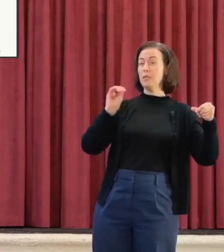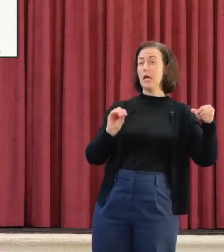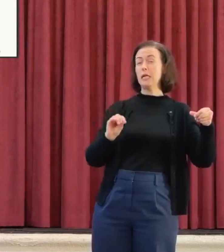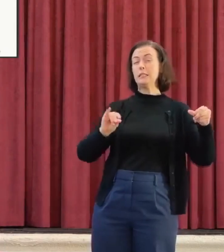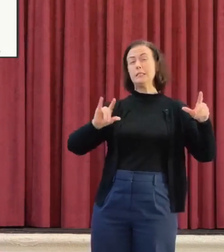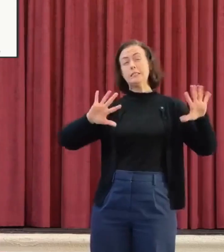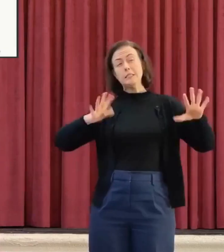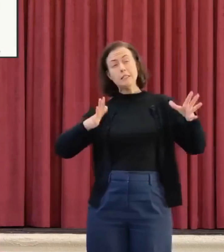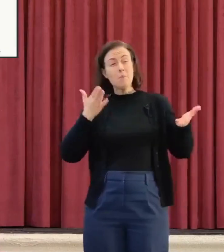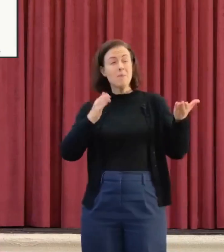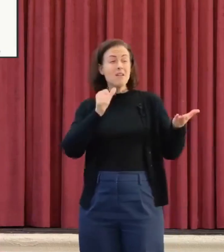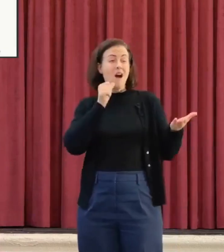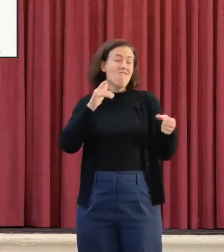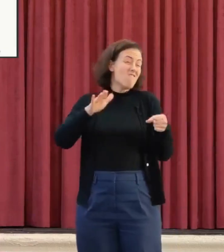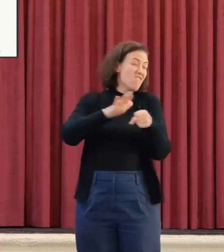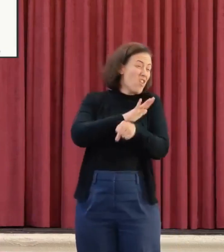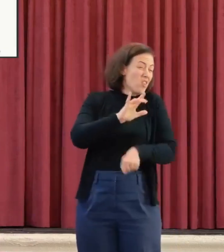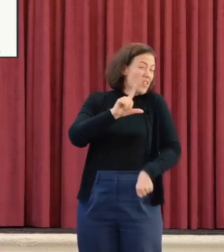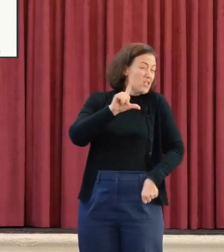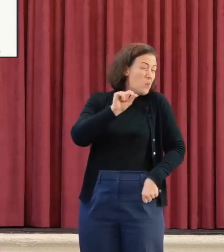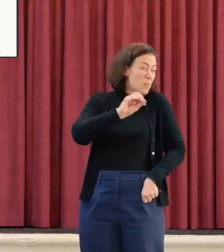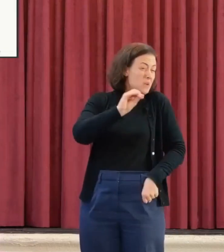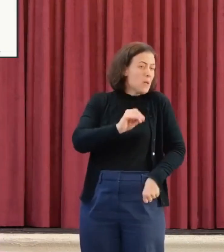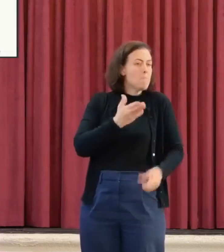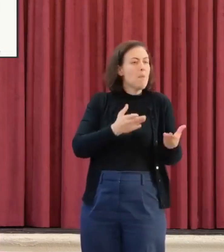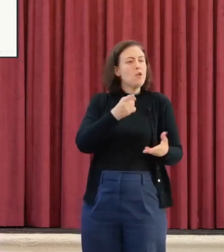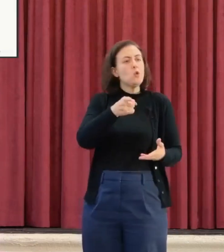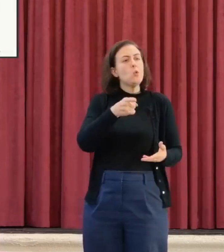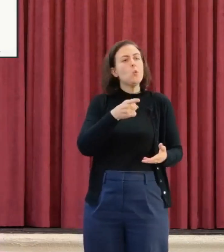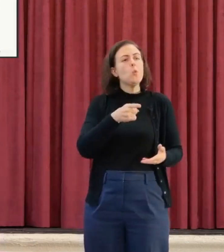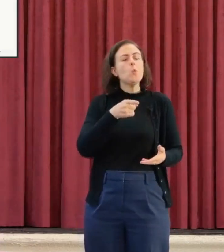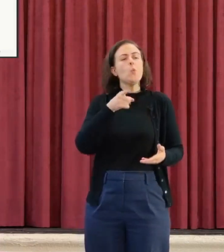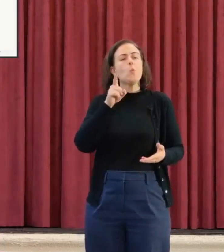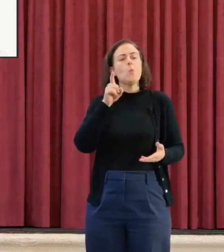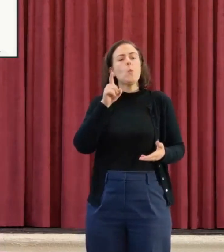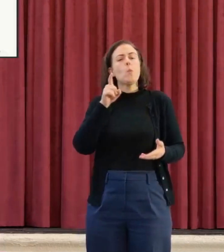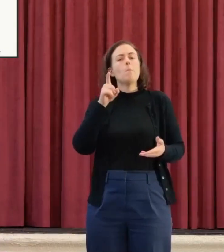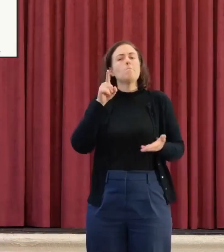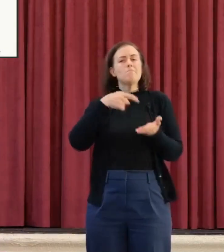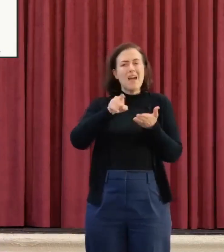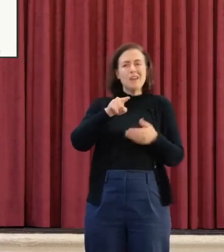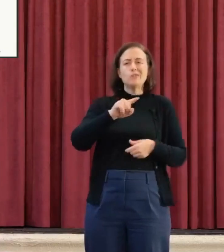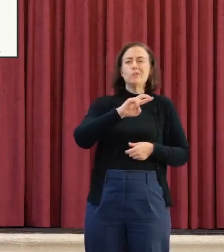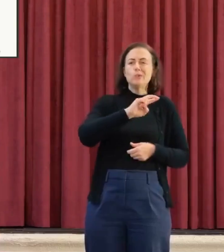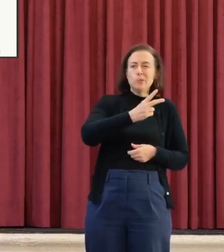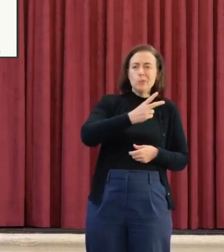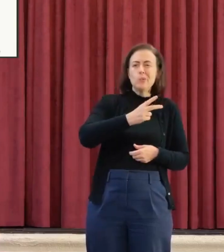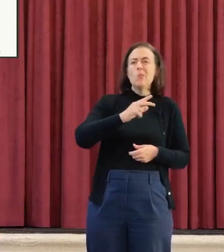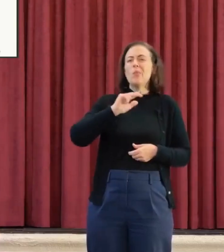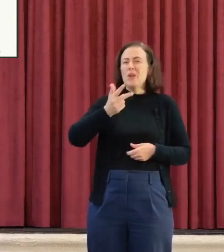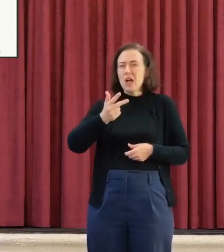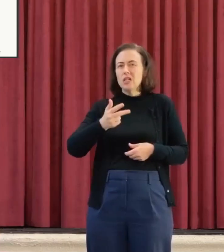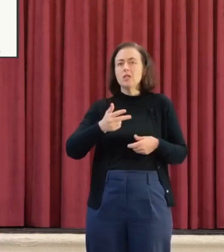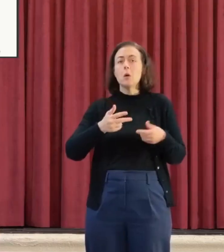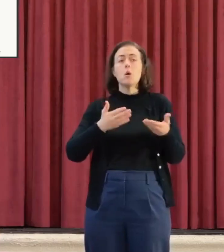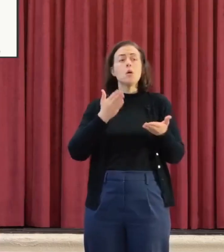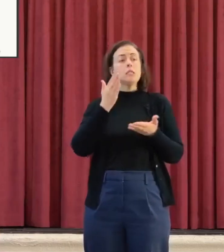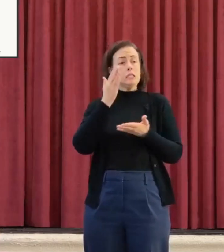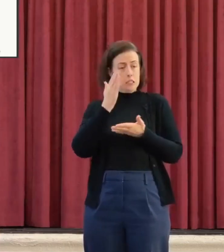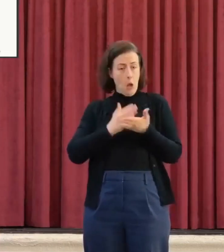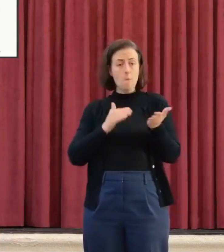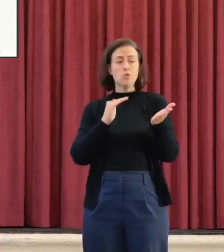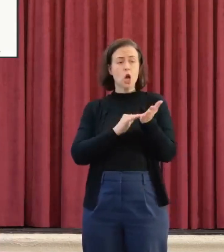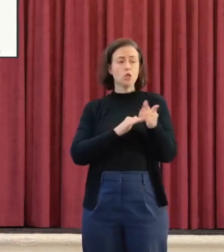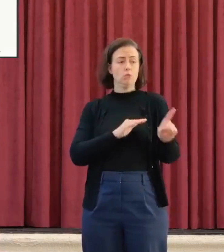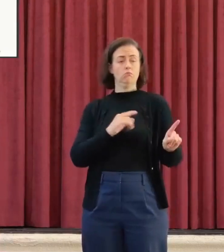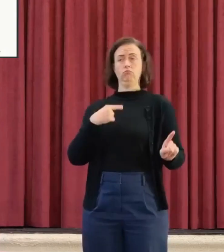amount. Maybe it could be $2 or $3 or something like that. So there are some doctors, they say, oh, I take Medicare